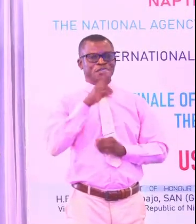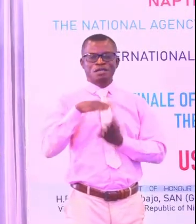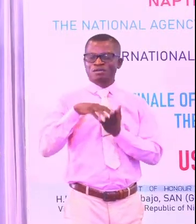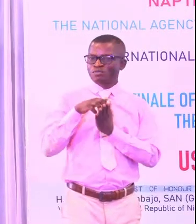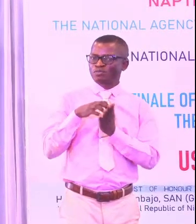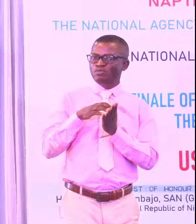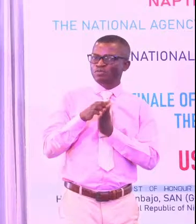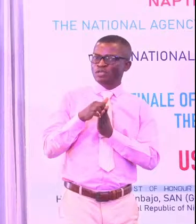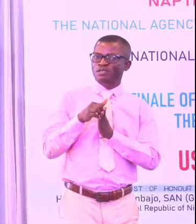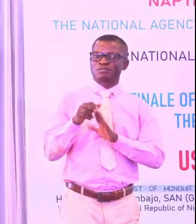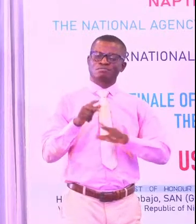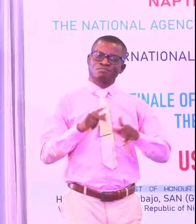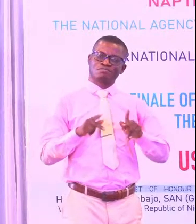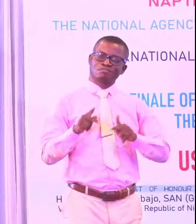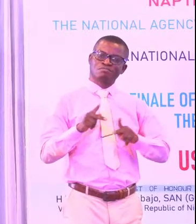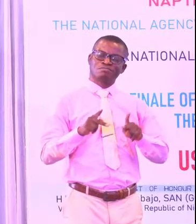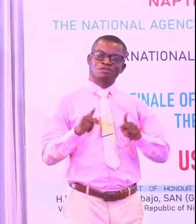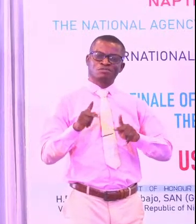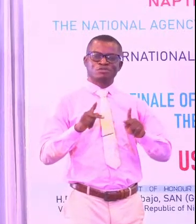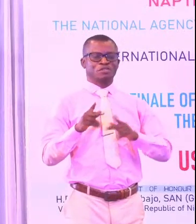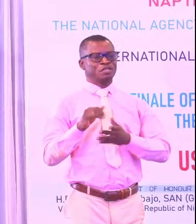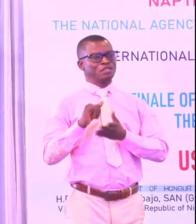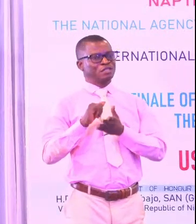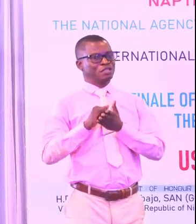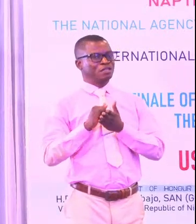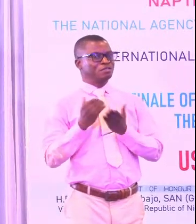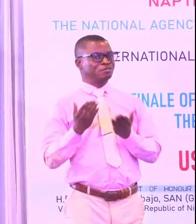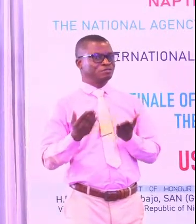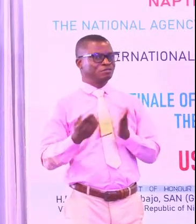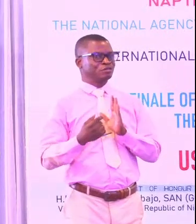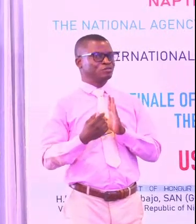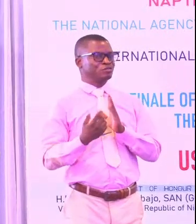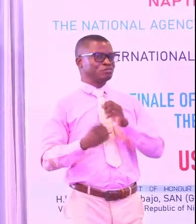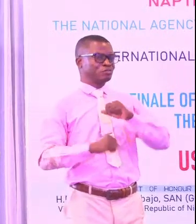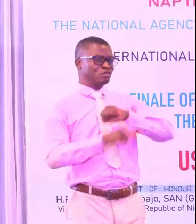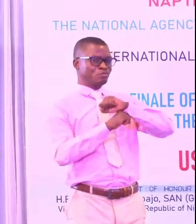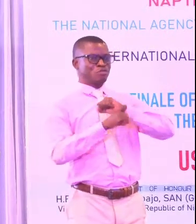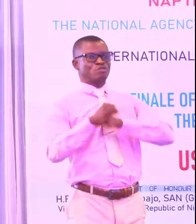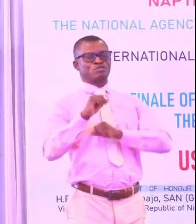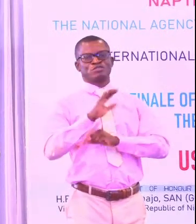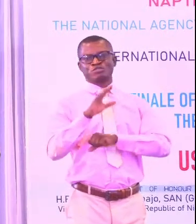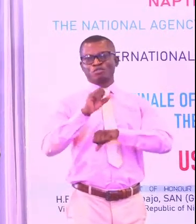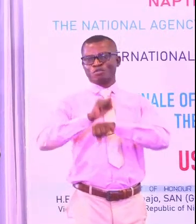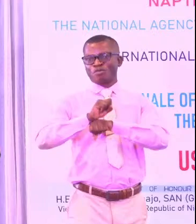groups, and that resonates with what you do in NAPTIP.